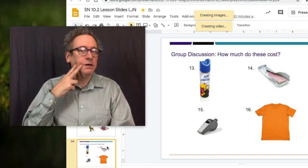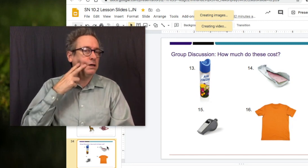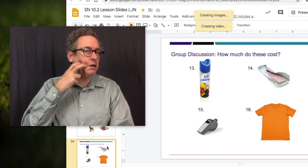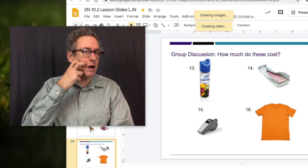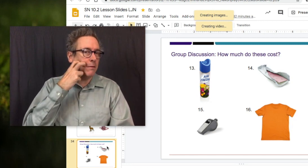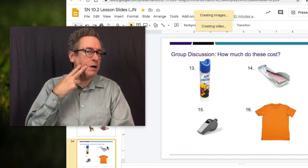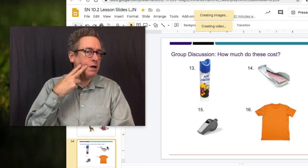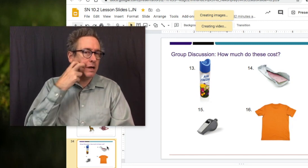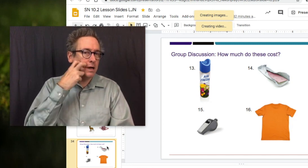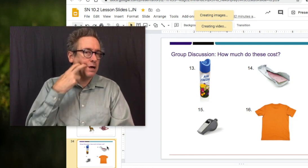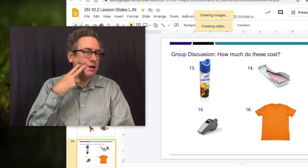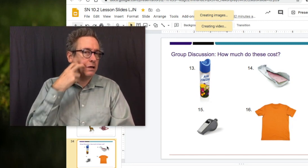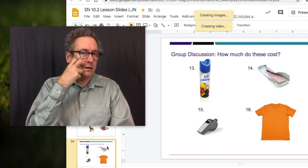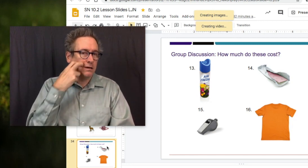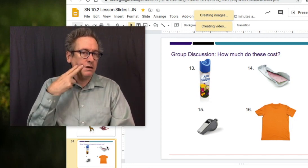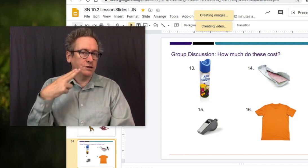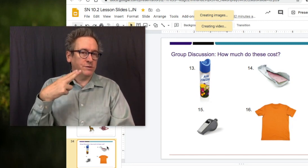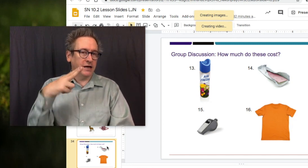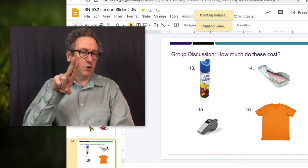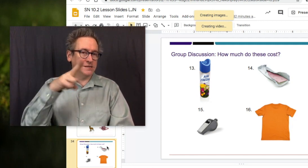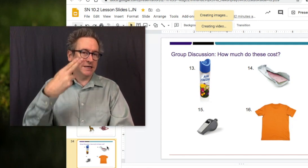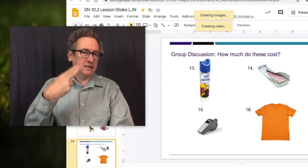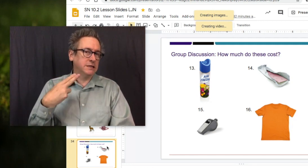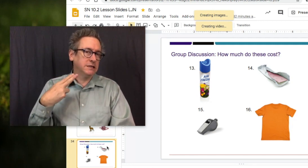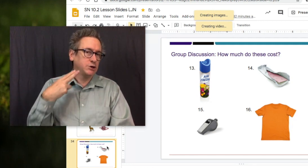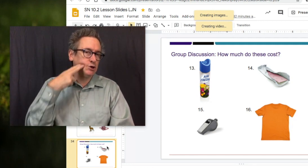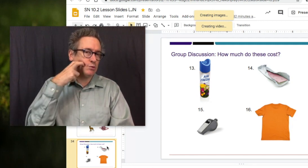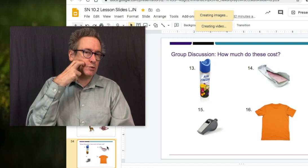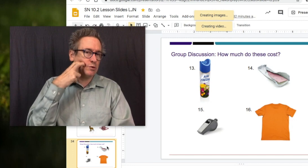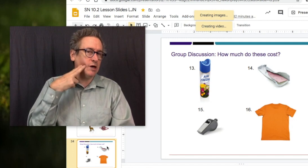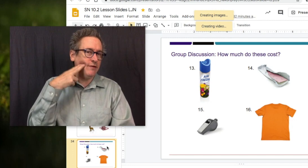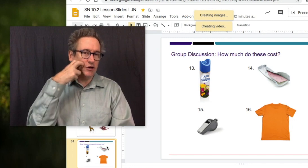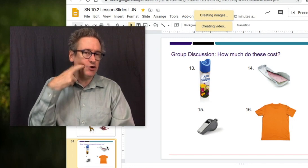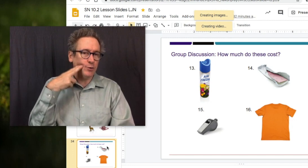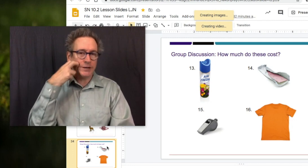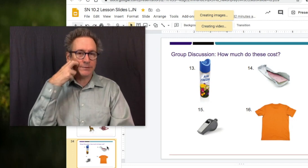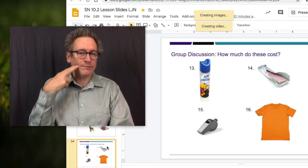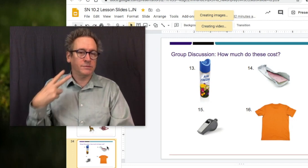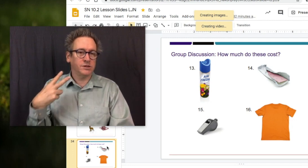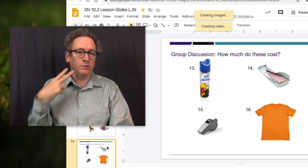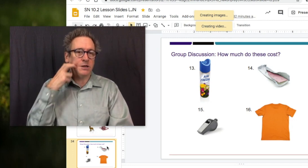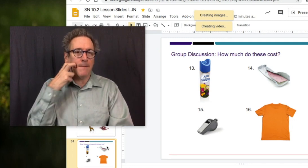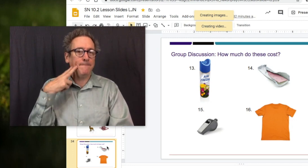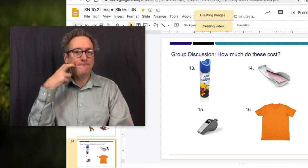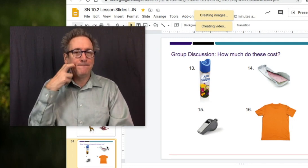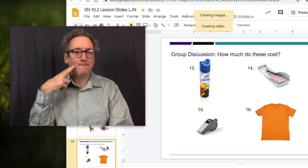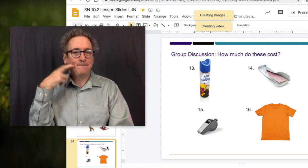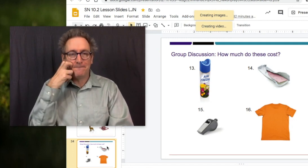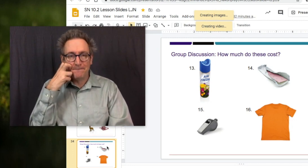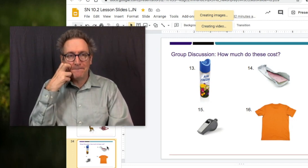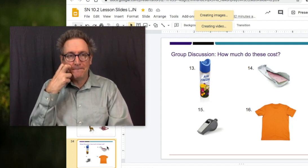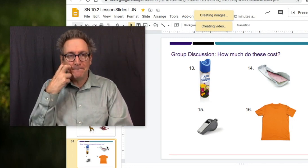Gum. Gum. It goes in, and then you chew it. So gum.